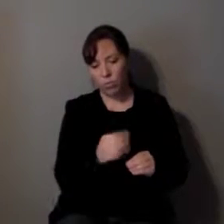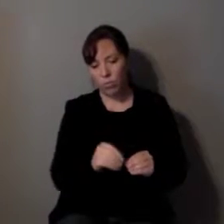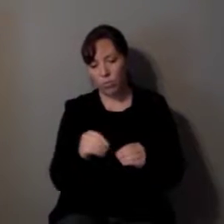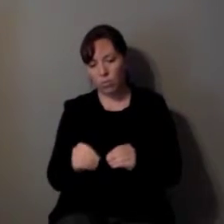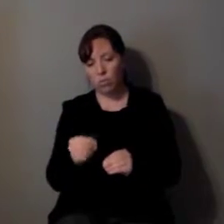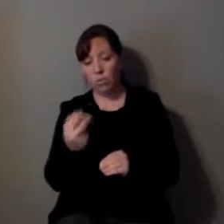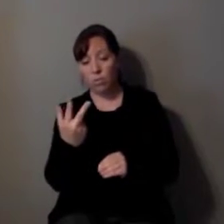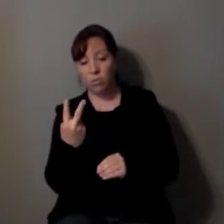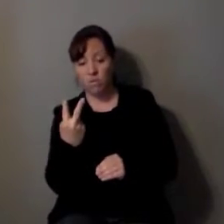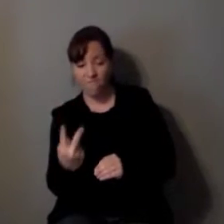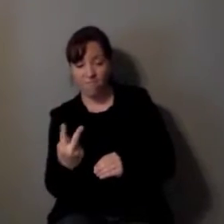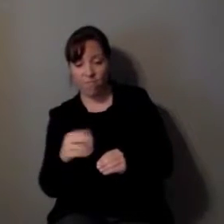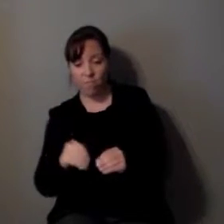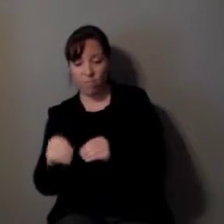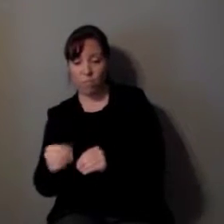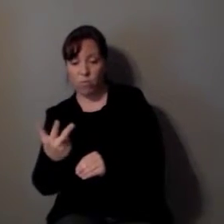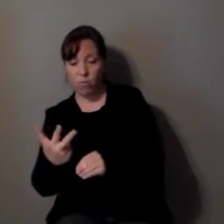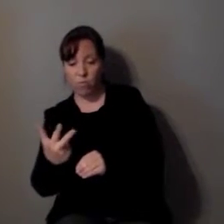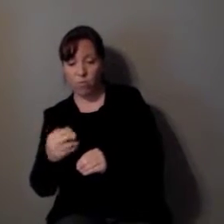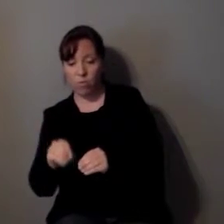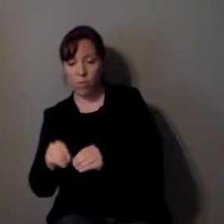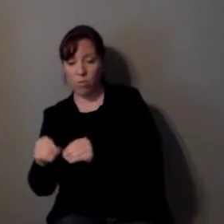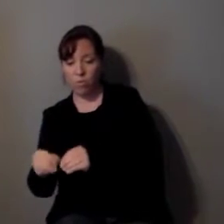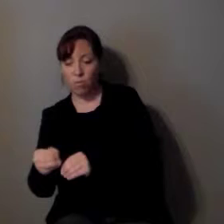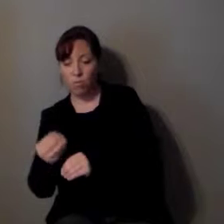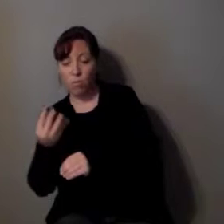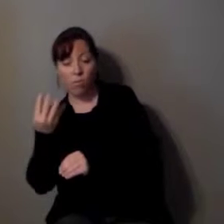2, 3, 4.